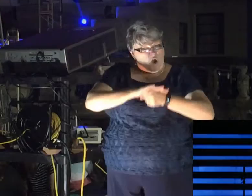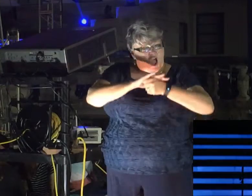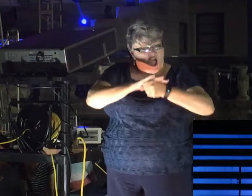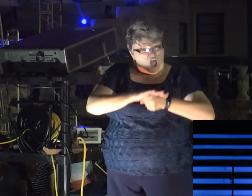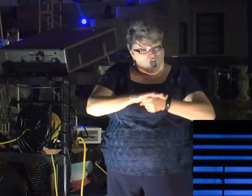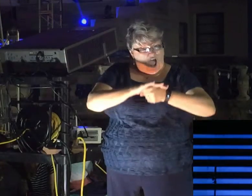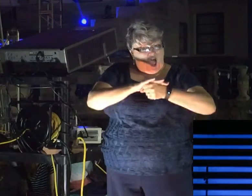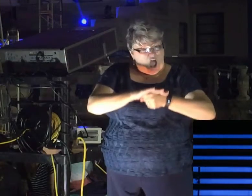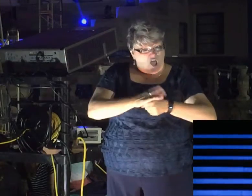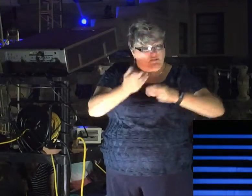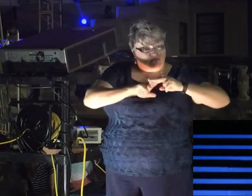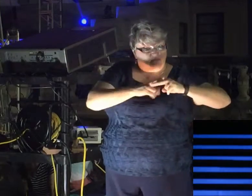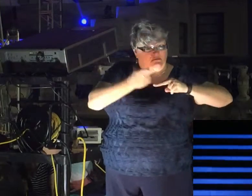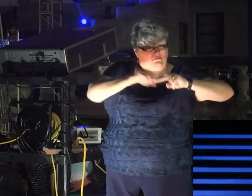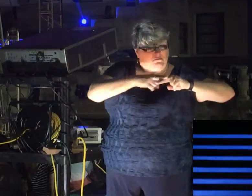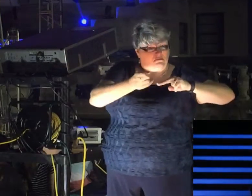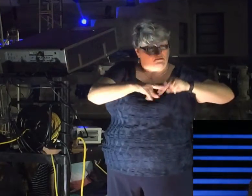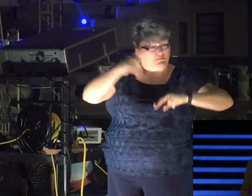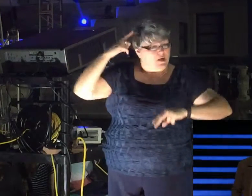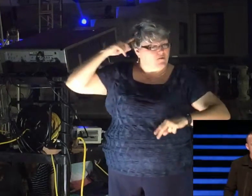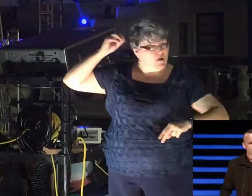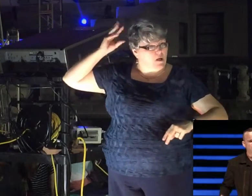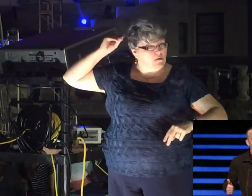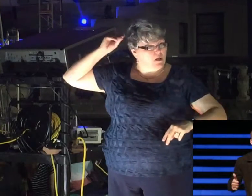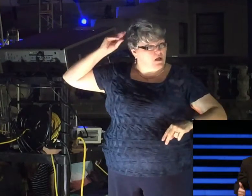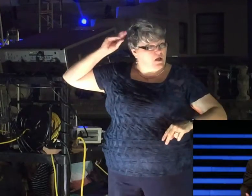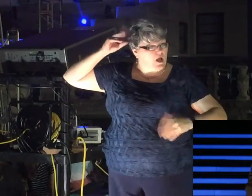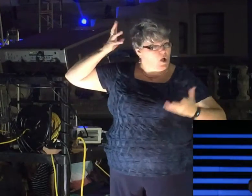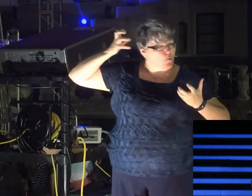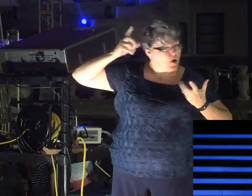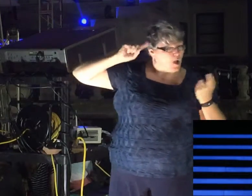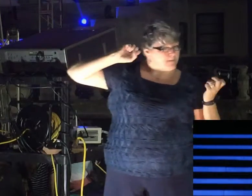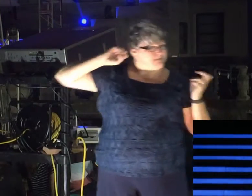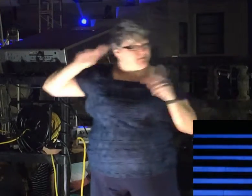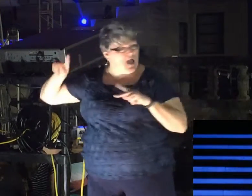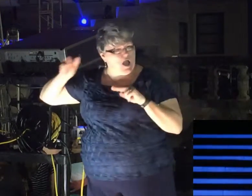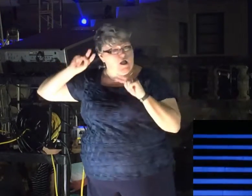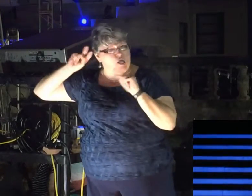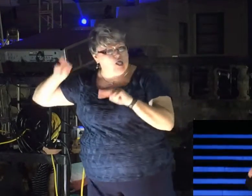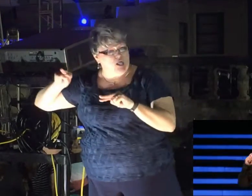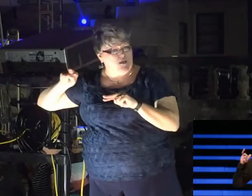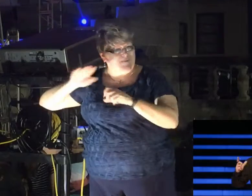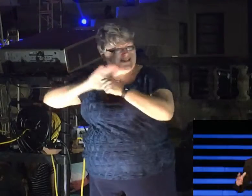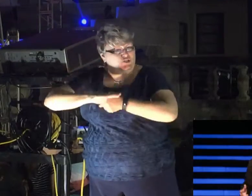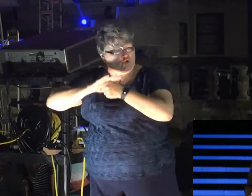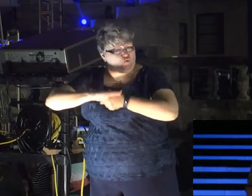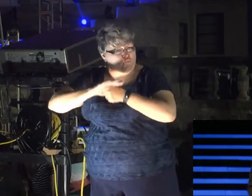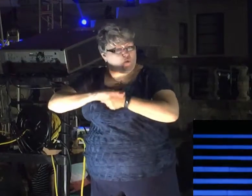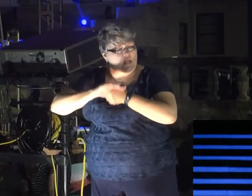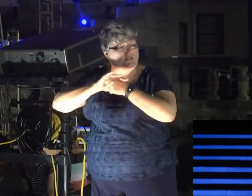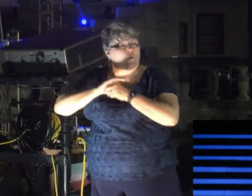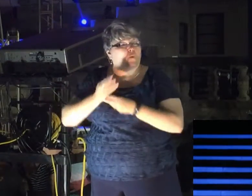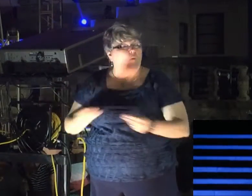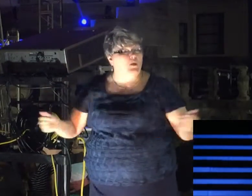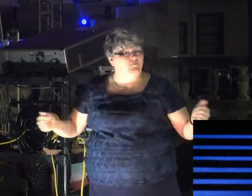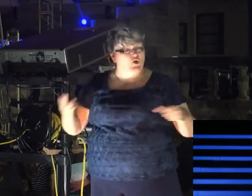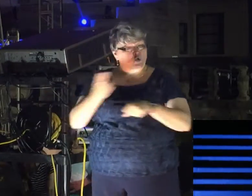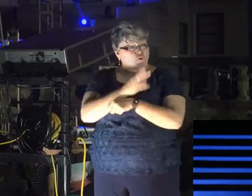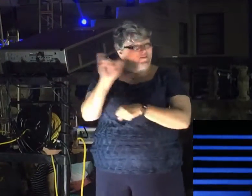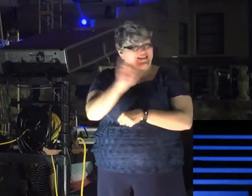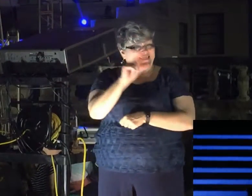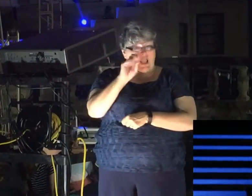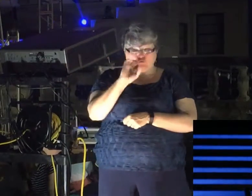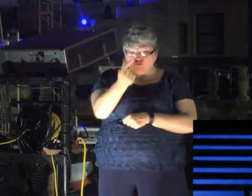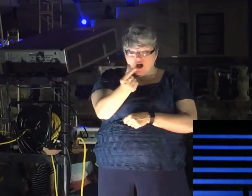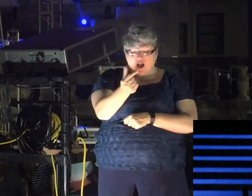when stress levels would go up, this voice in my head would call me to go back to that to relieve stress, to